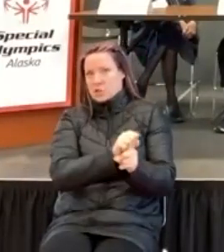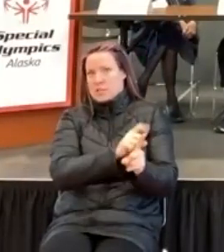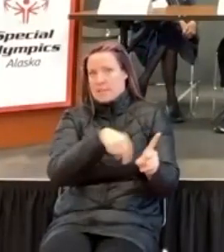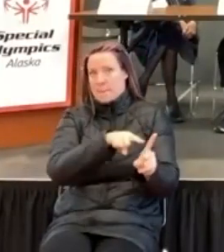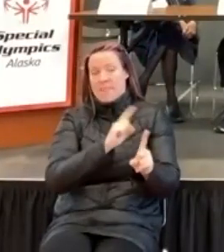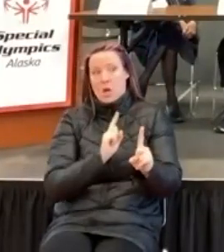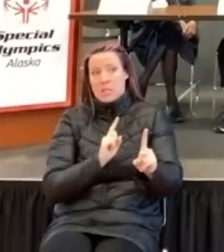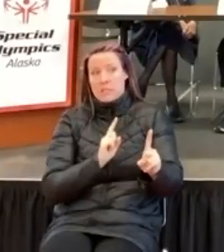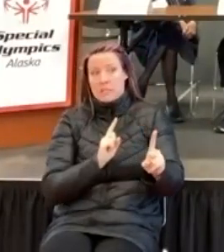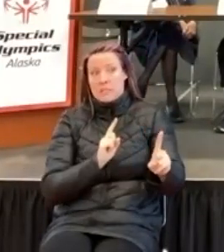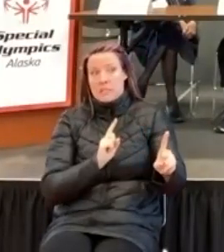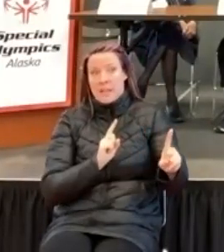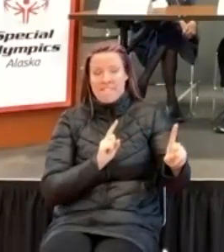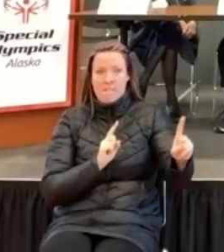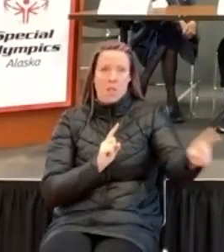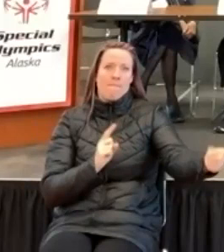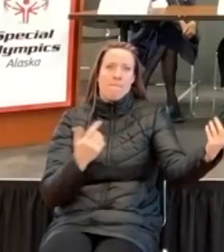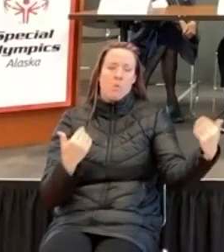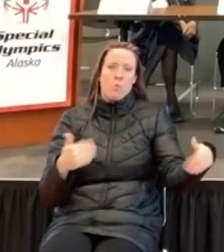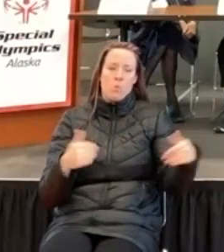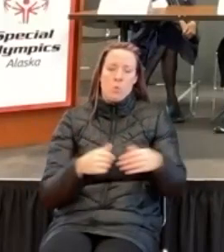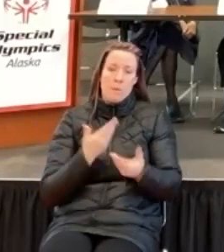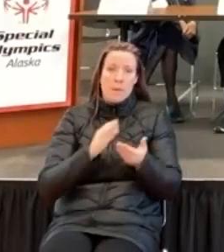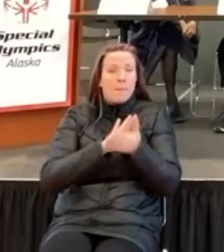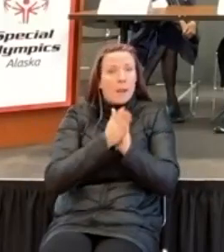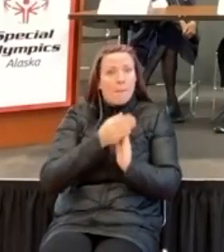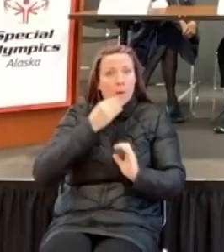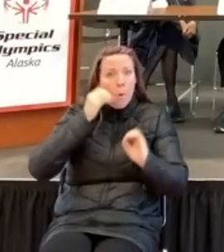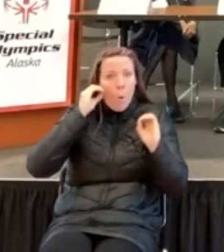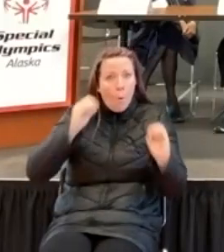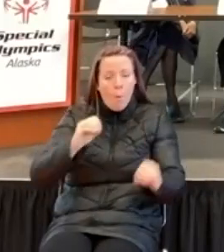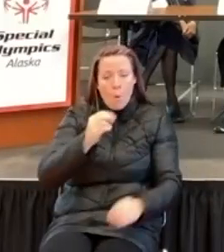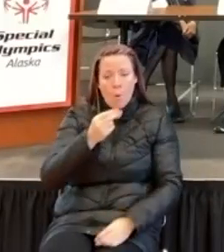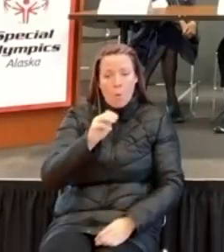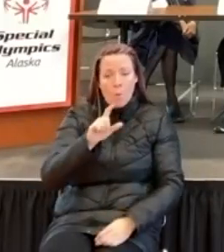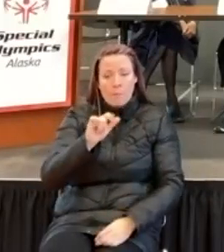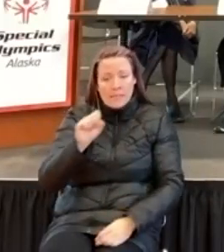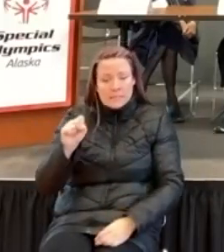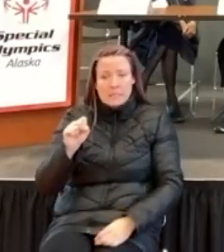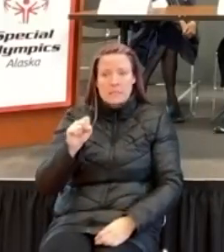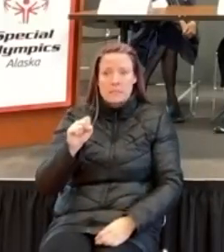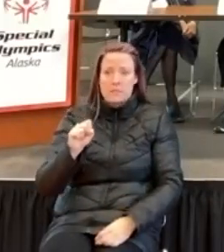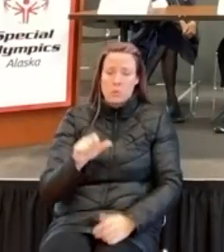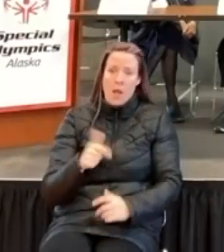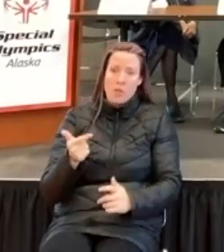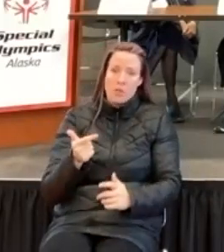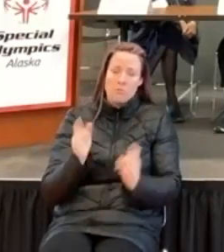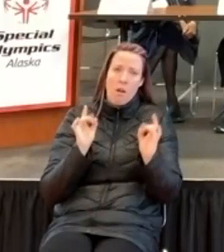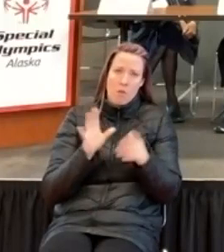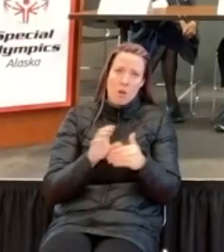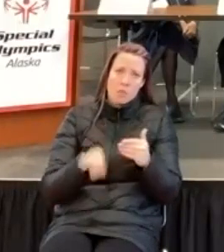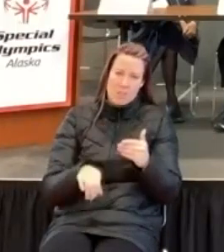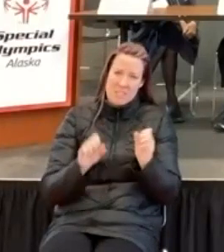closer and closer to that edge of falling off, maybe becoming homeless, and some other ramifications that would be